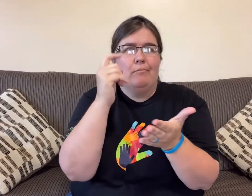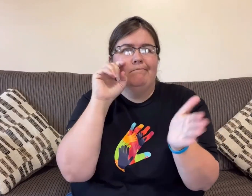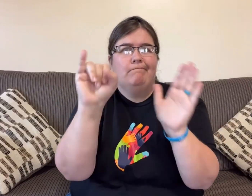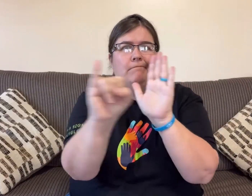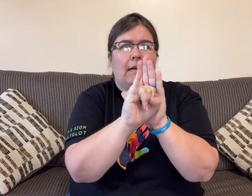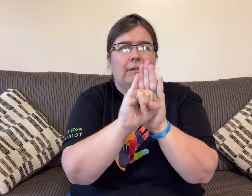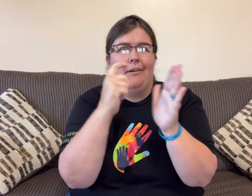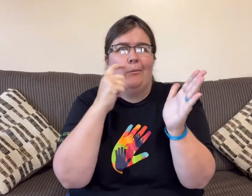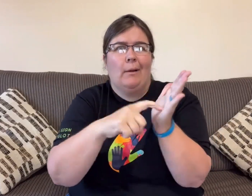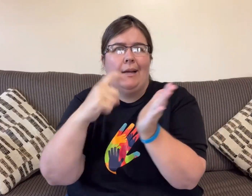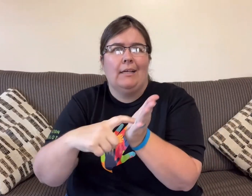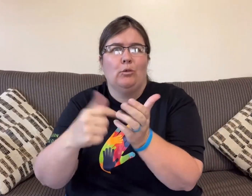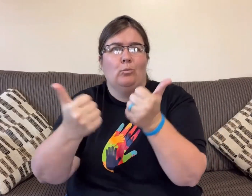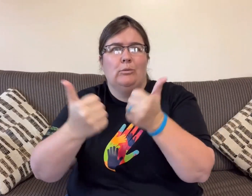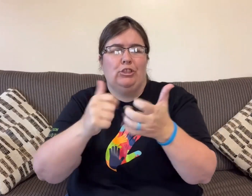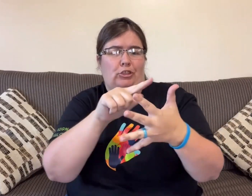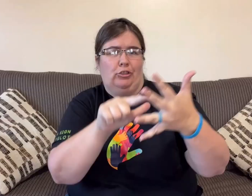easy wins on your ASL journey.